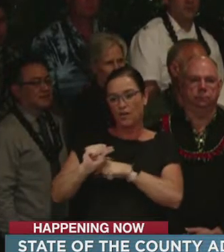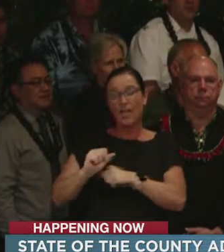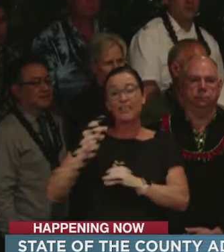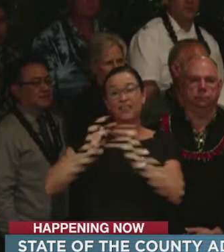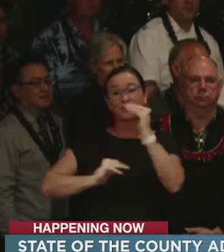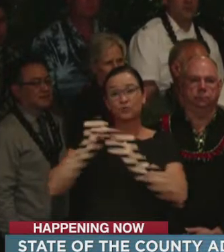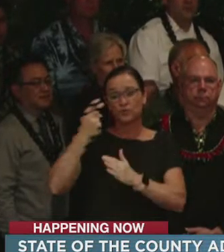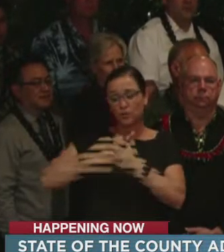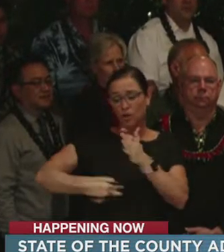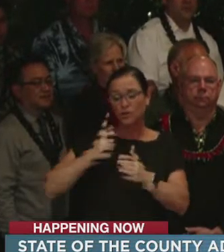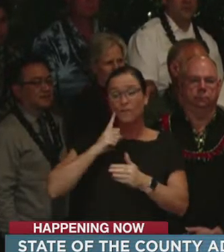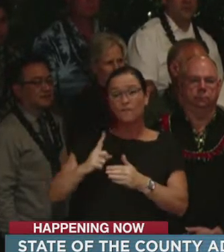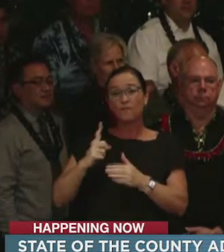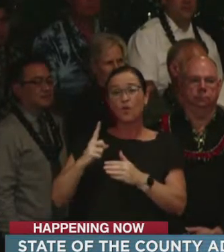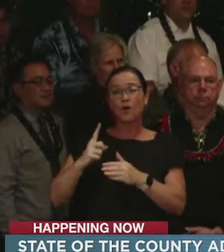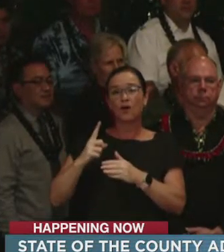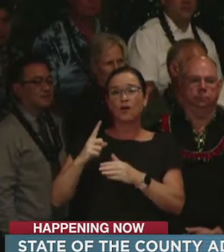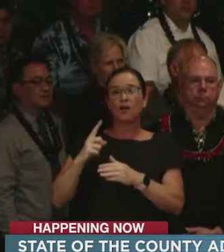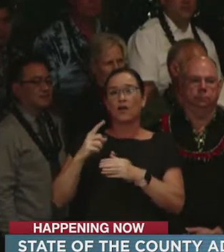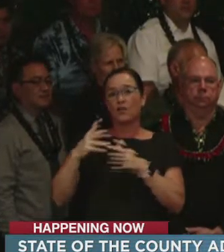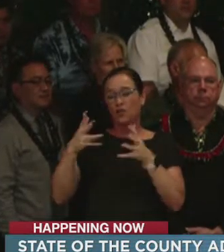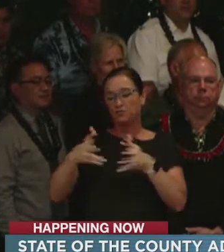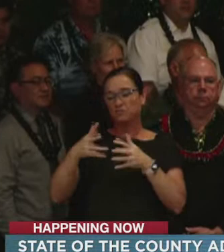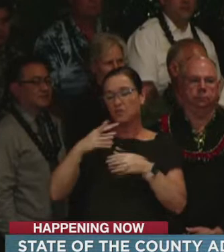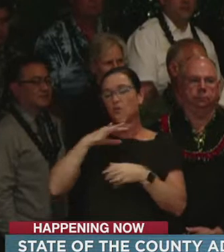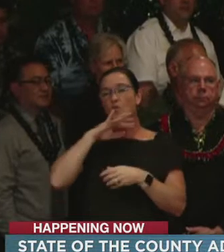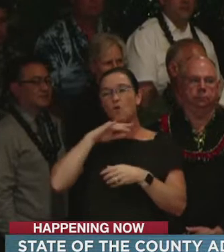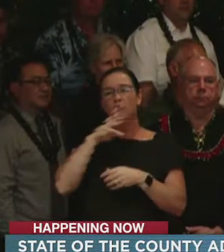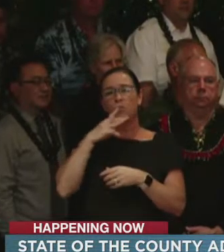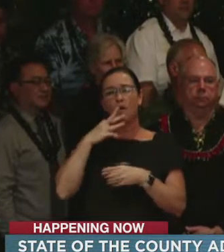selected wastewater treatment solution was more than